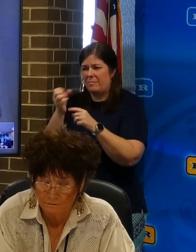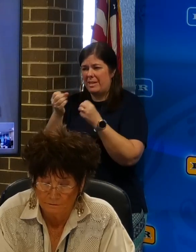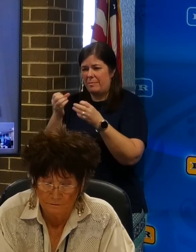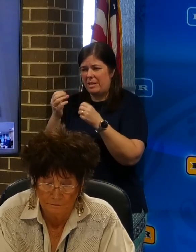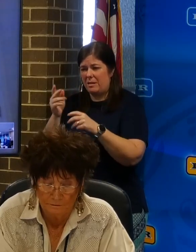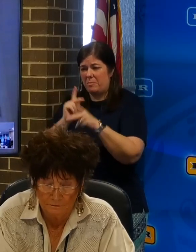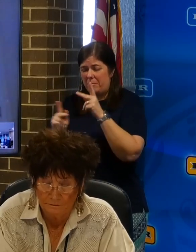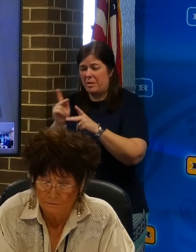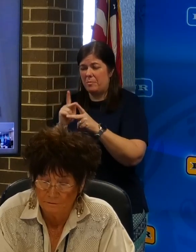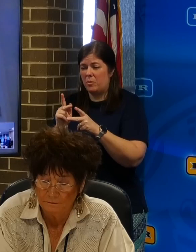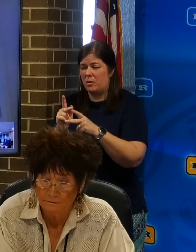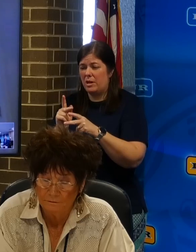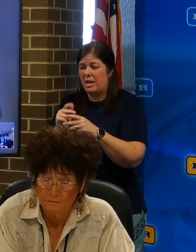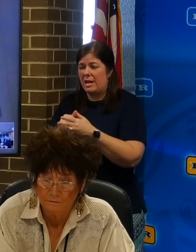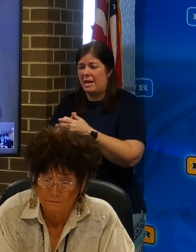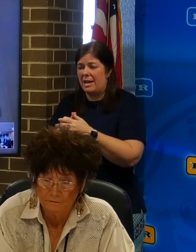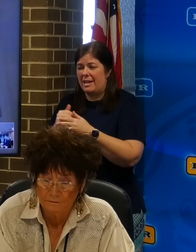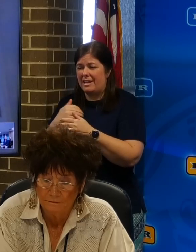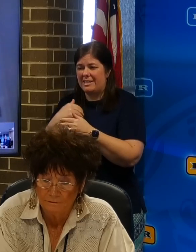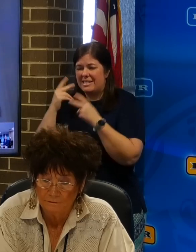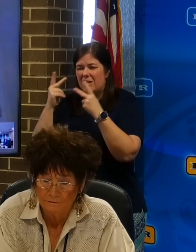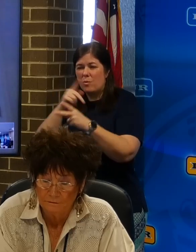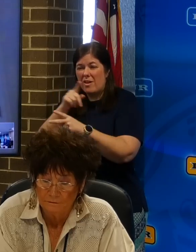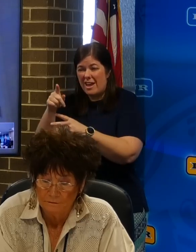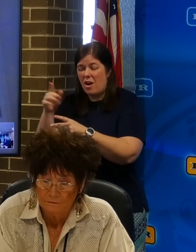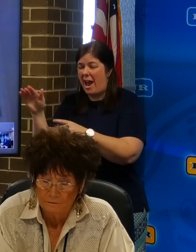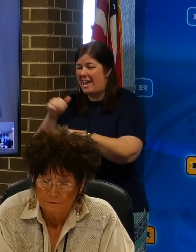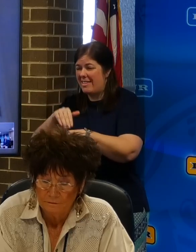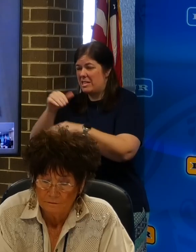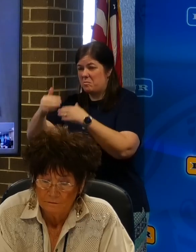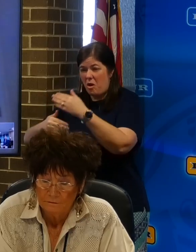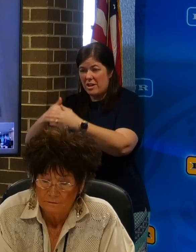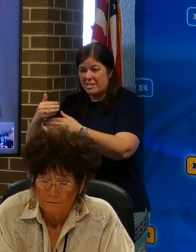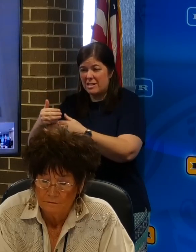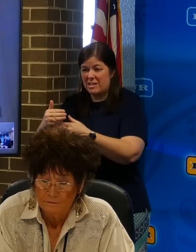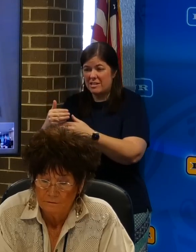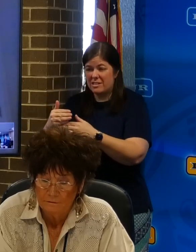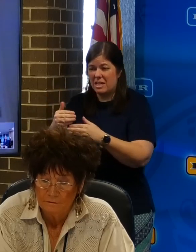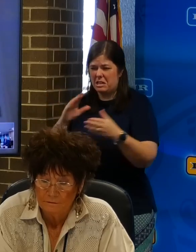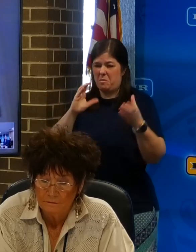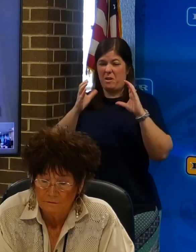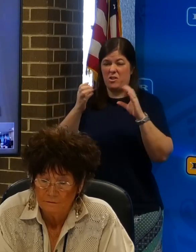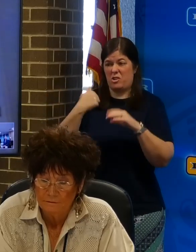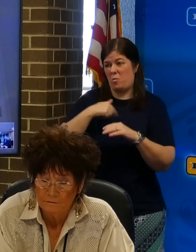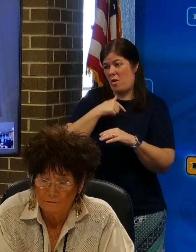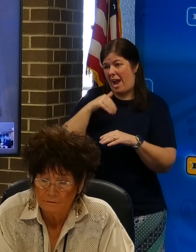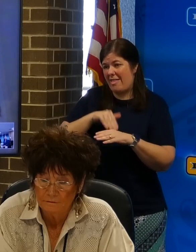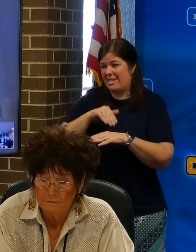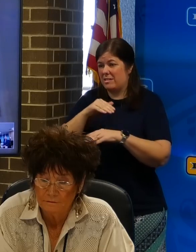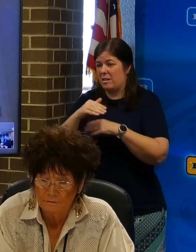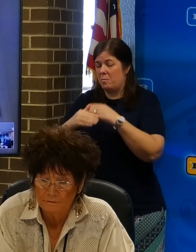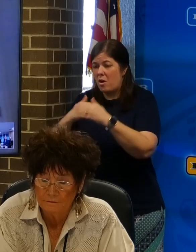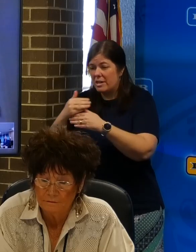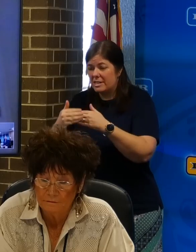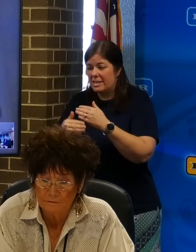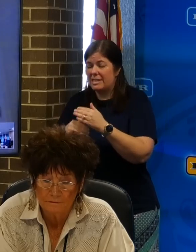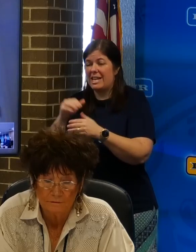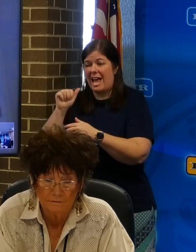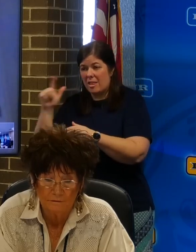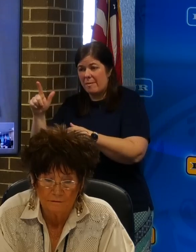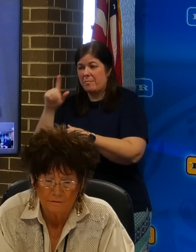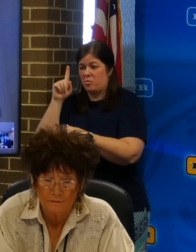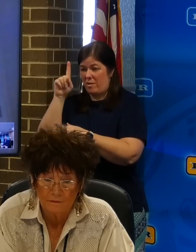nationally. I sort of gauge where they are in the process versus where we are. As you heard me mention earlier, Alabama was one of 5 states to